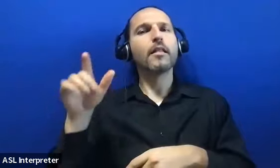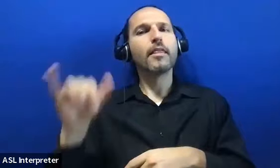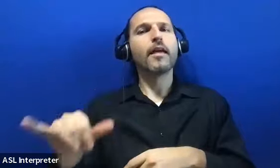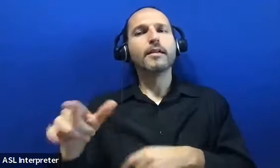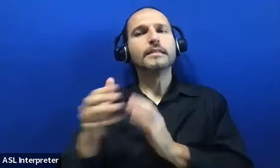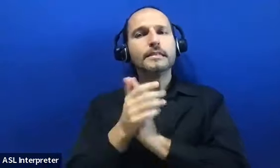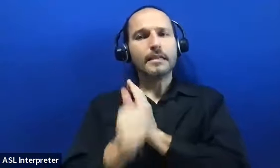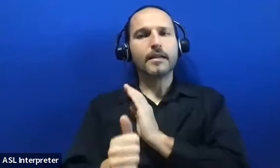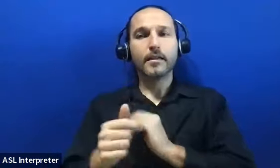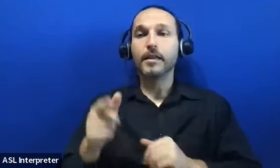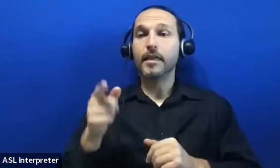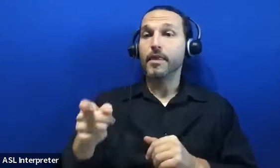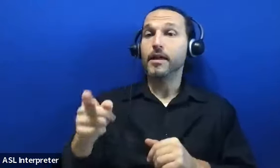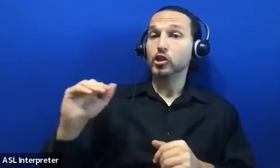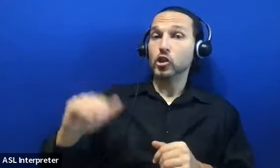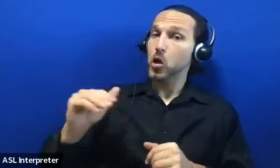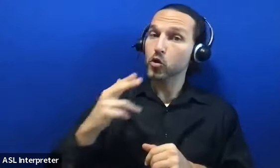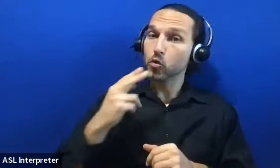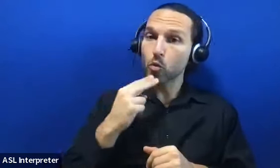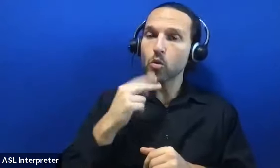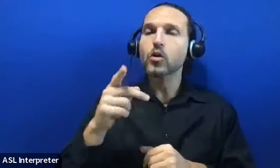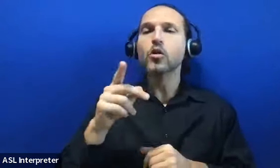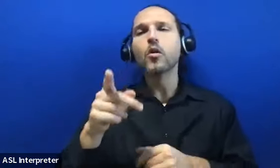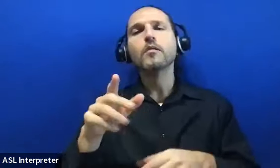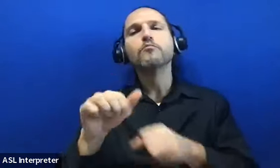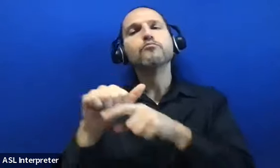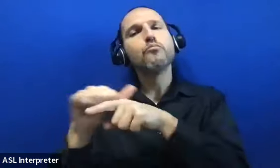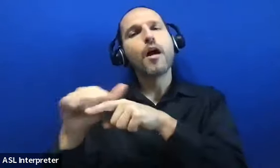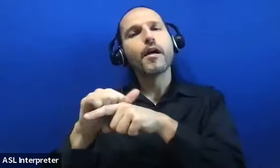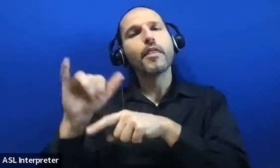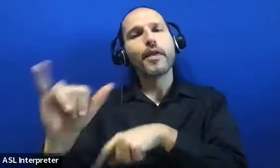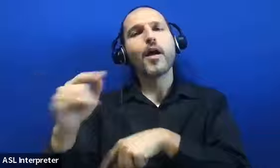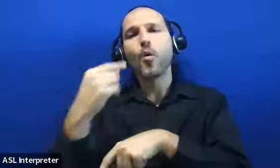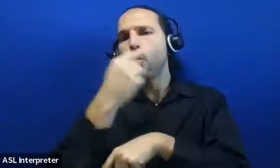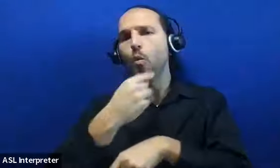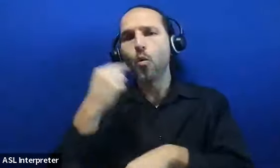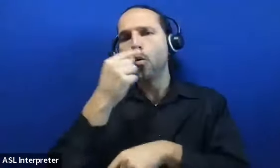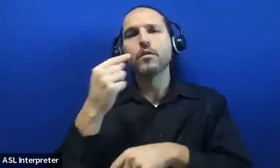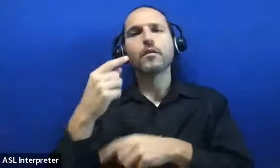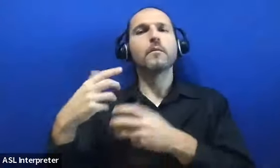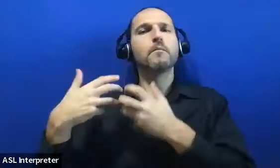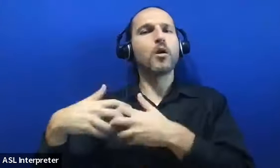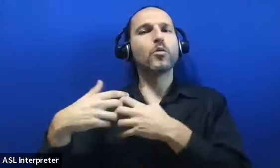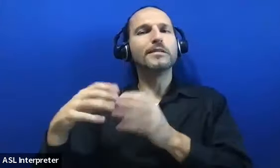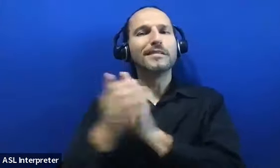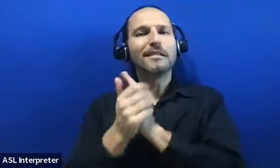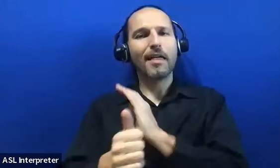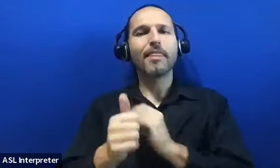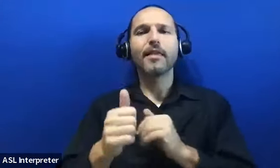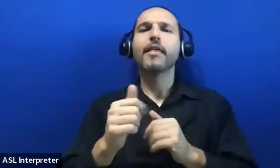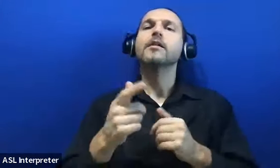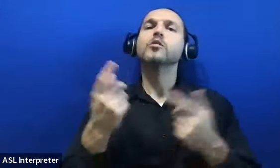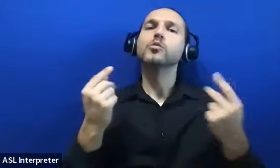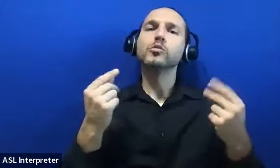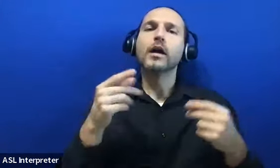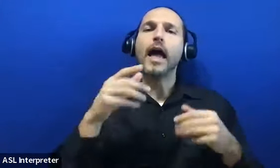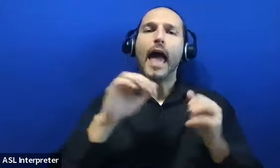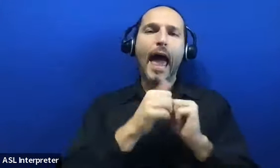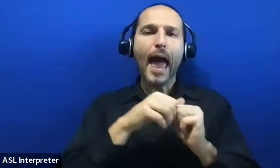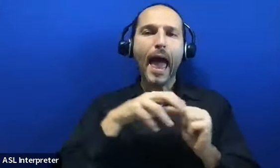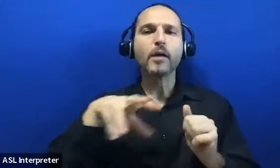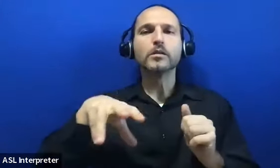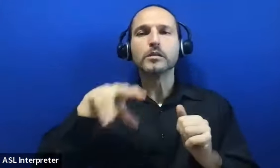child who is working on their oral motor skills. So what are oral motor skills? They are the skills needed to